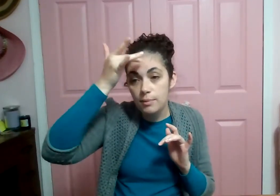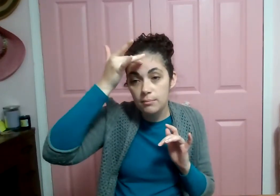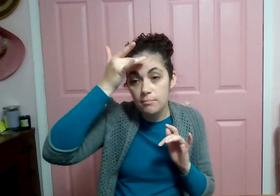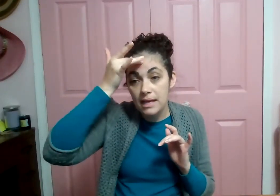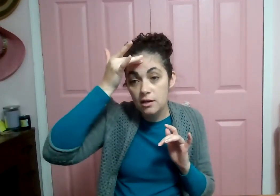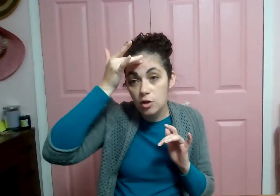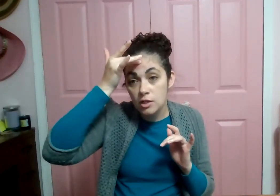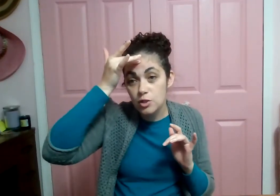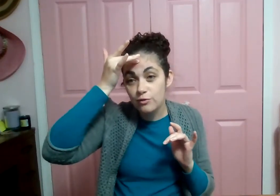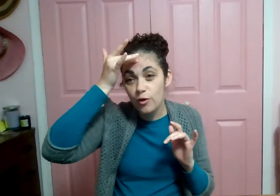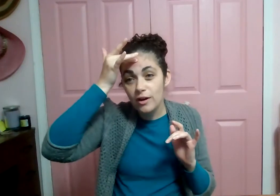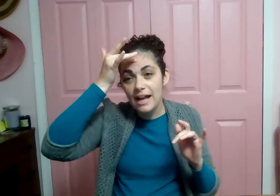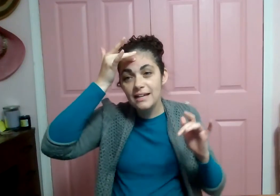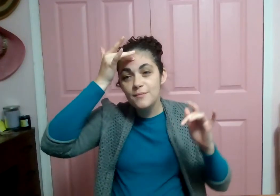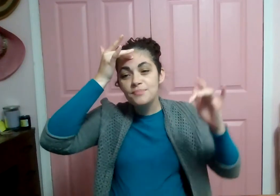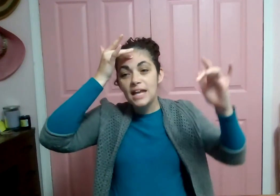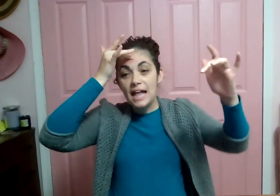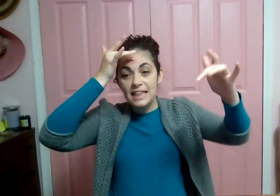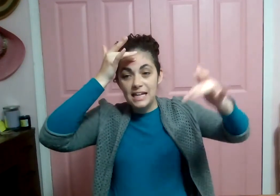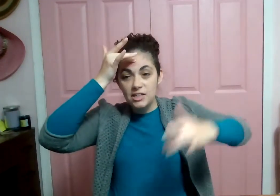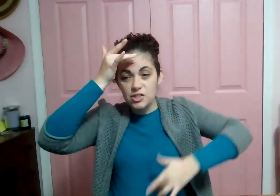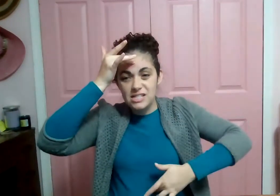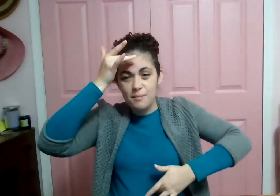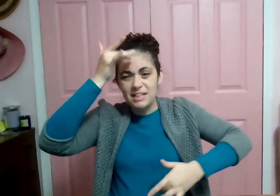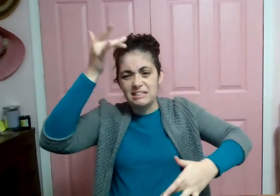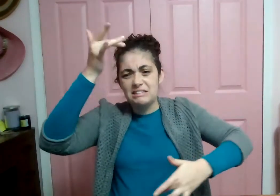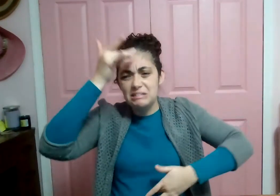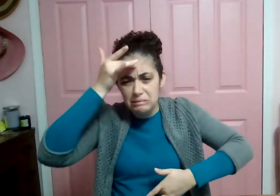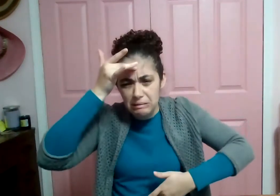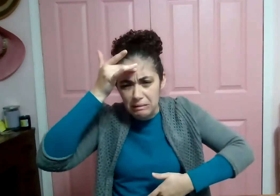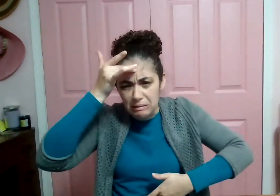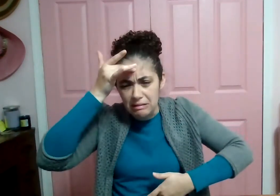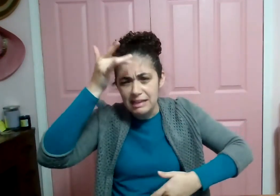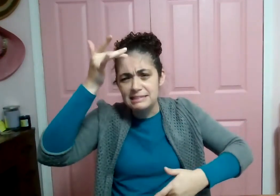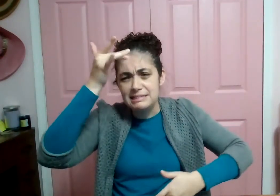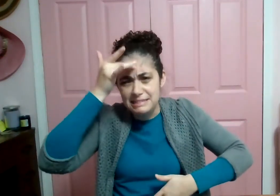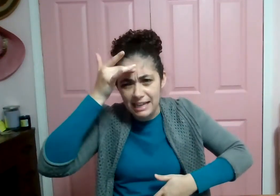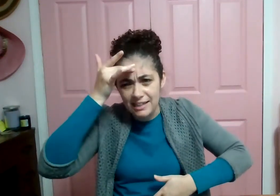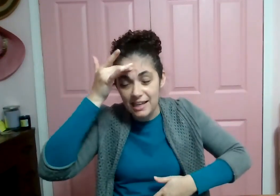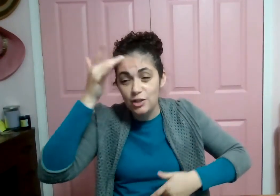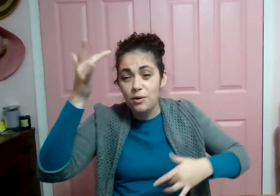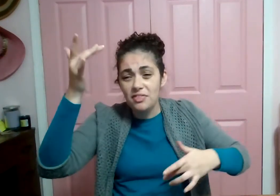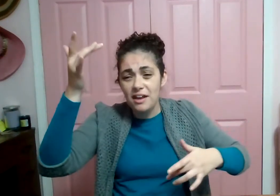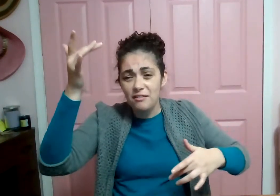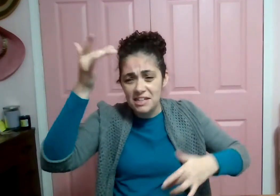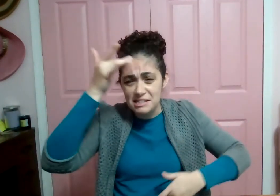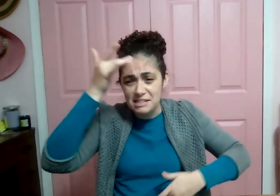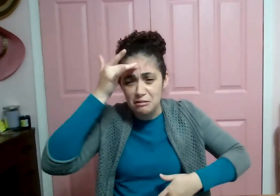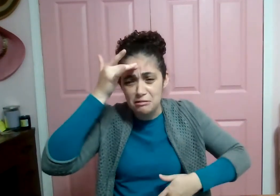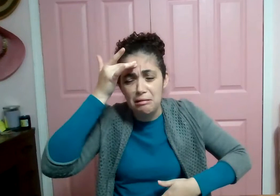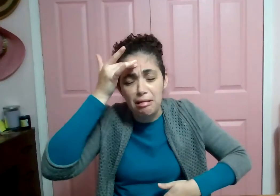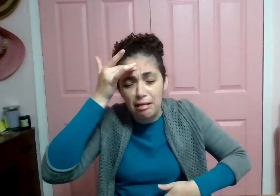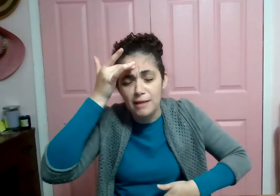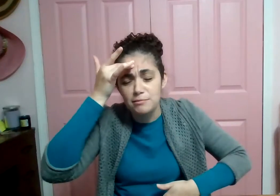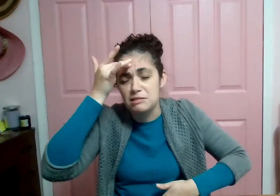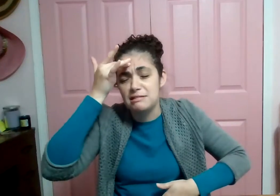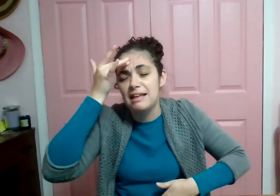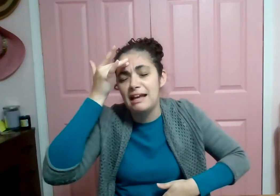but make it across your forehead and then on your stomach. Oh, and sick. And you want that face that goes, oh, I'm just